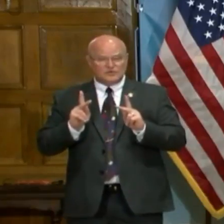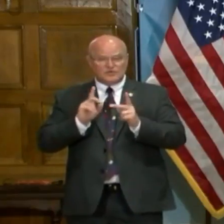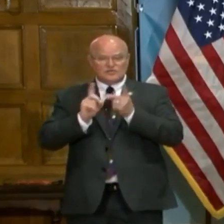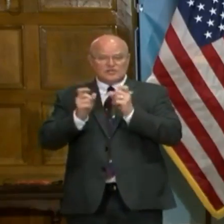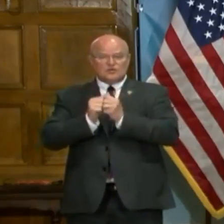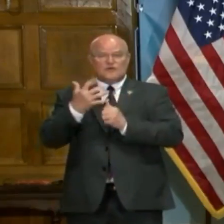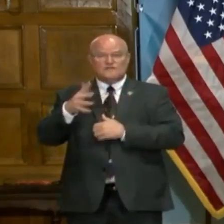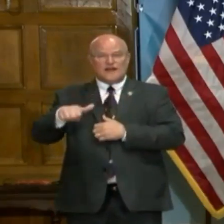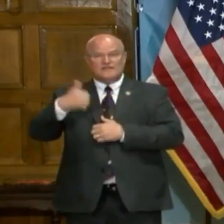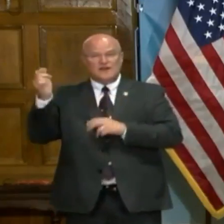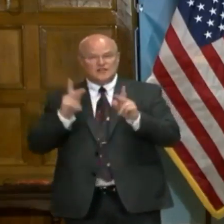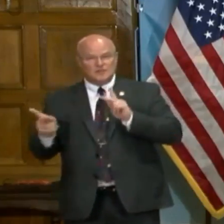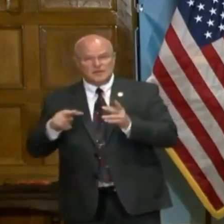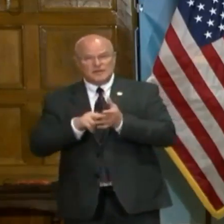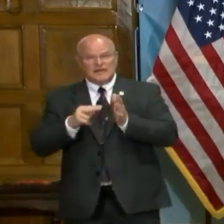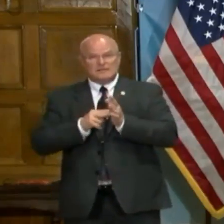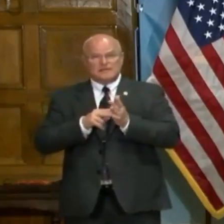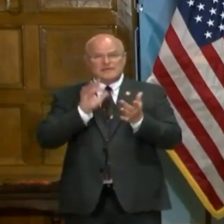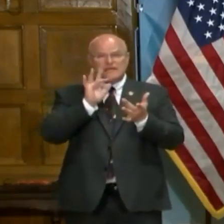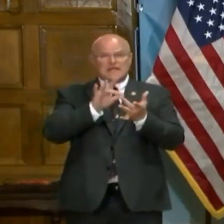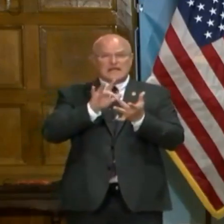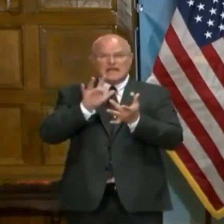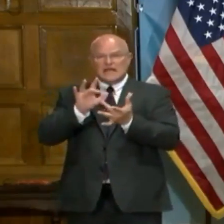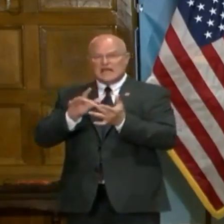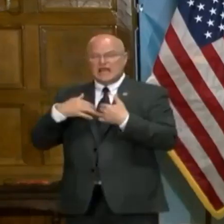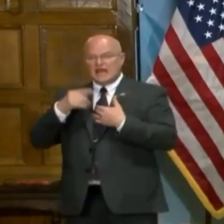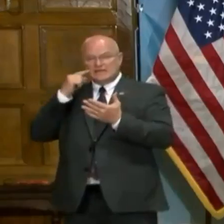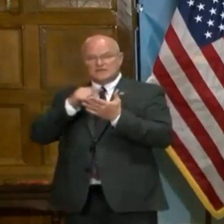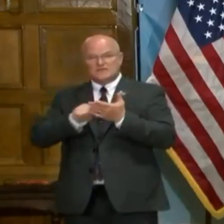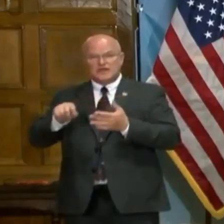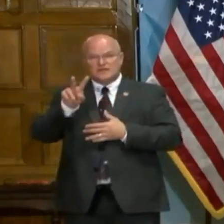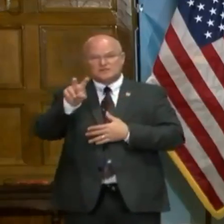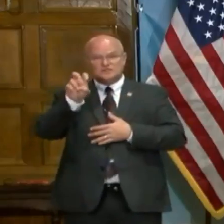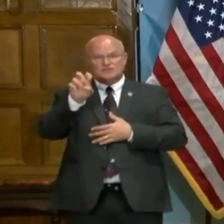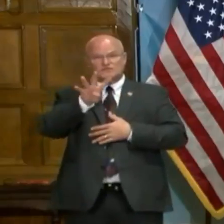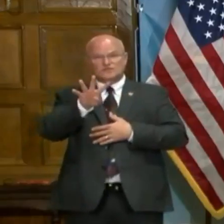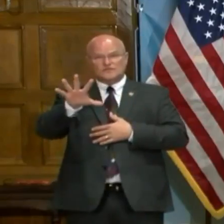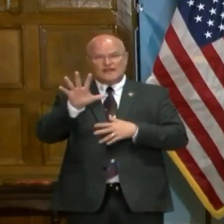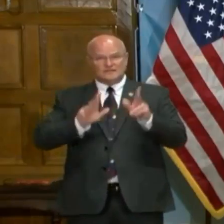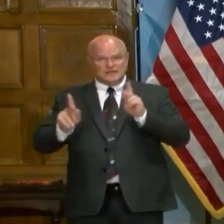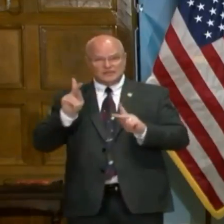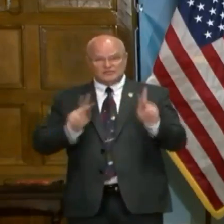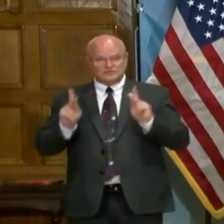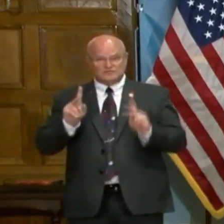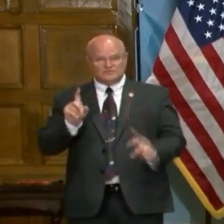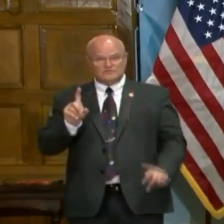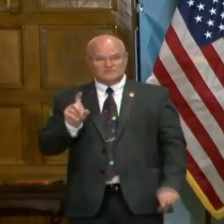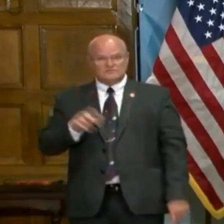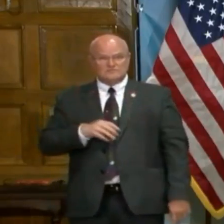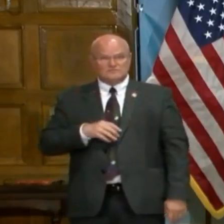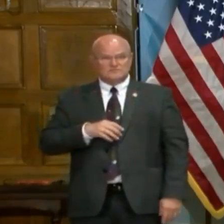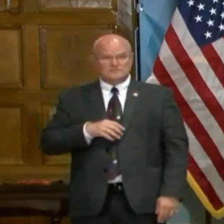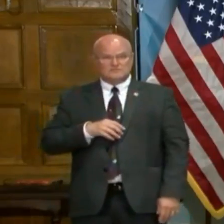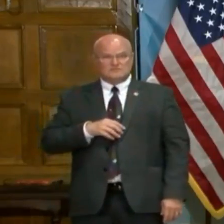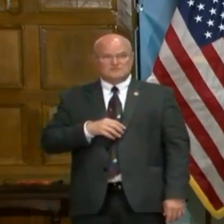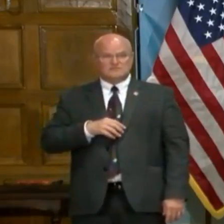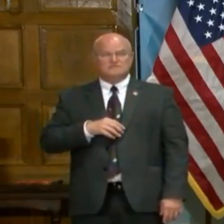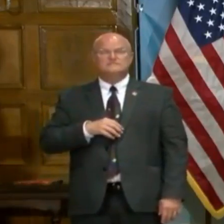5 others, would that mean that the contact tracers would then have to track down another 245 people?